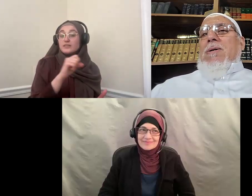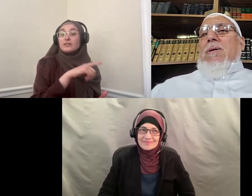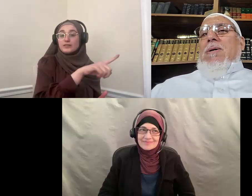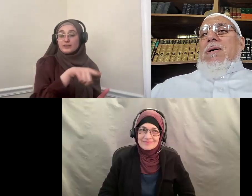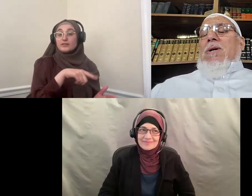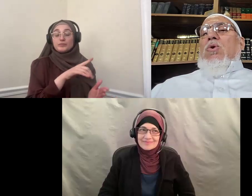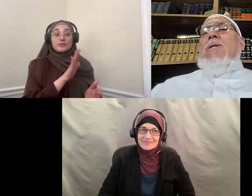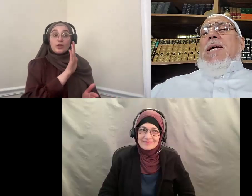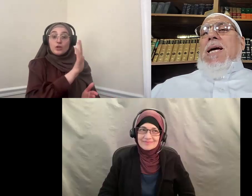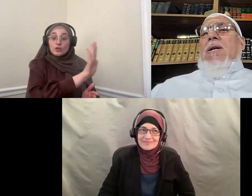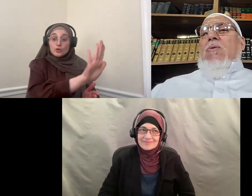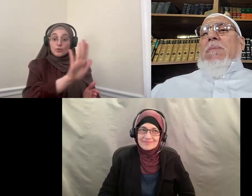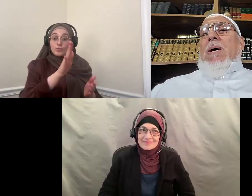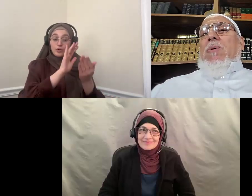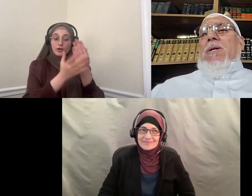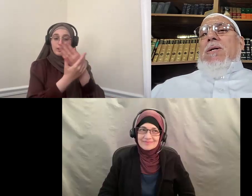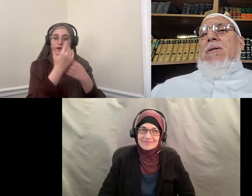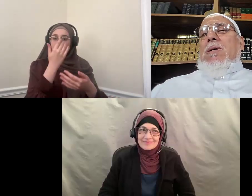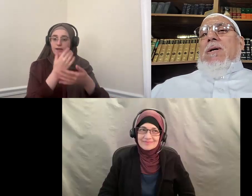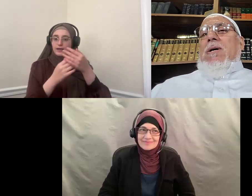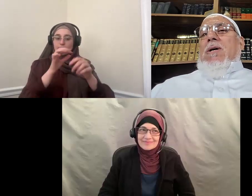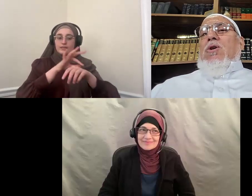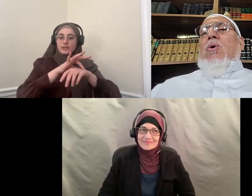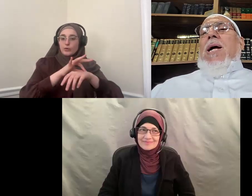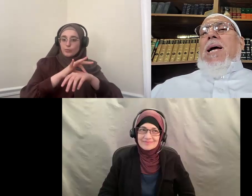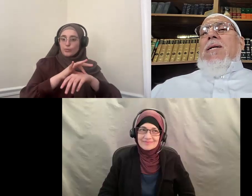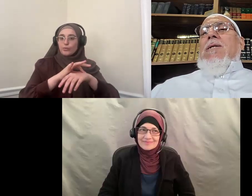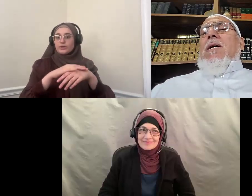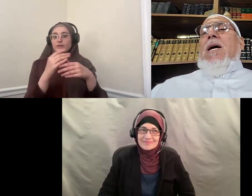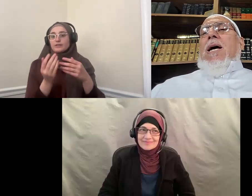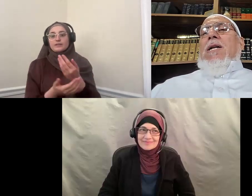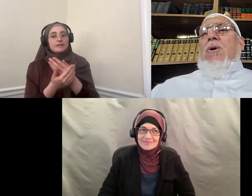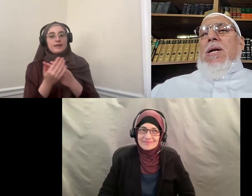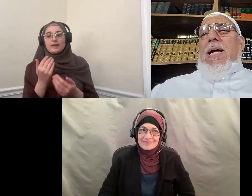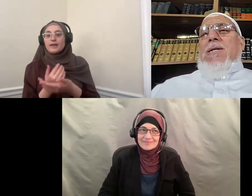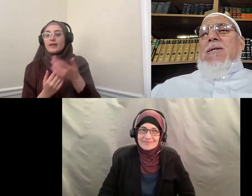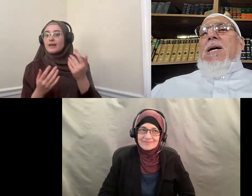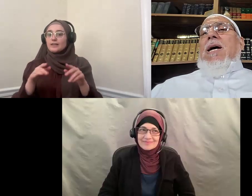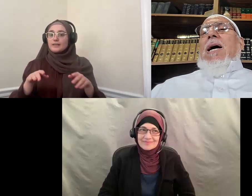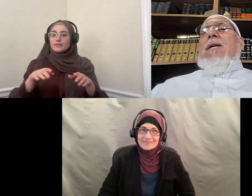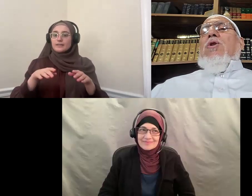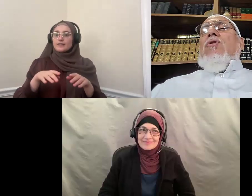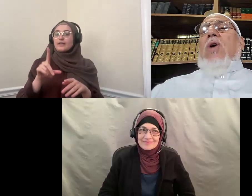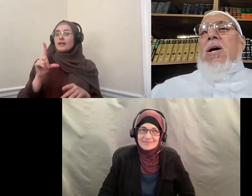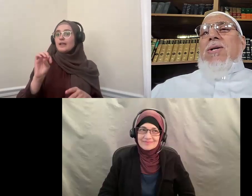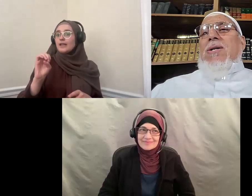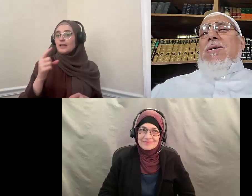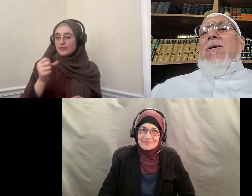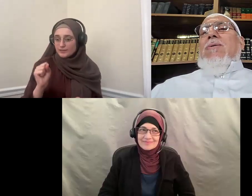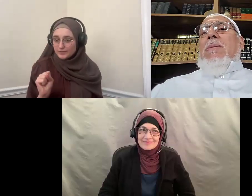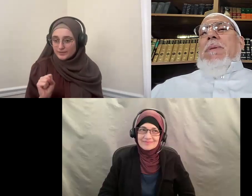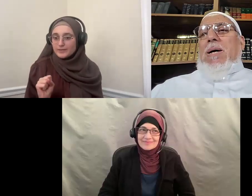witness. Your skin will be a witness. Your hands and your legs and your